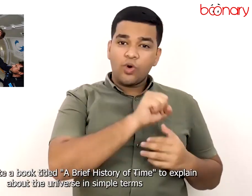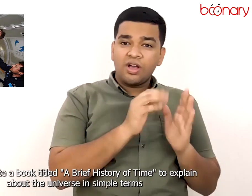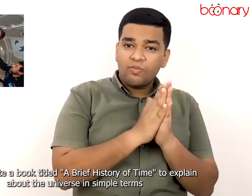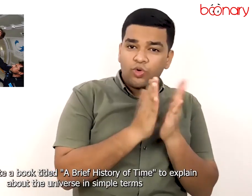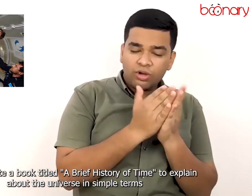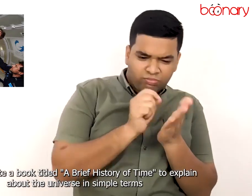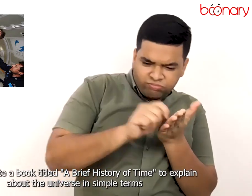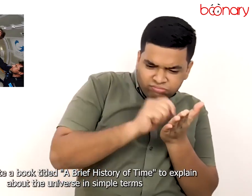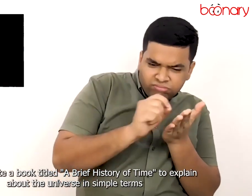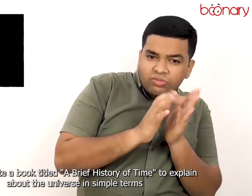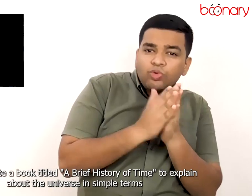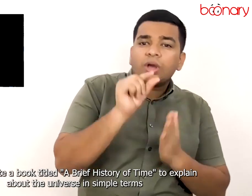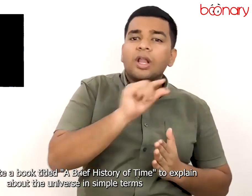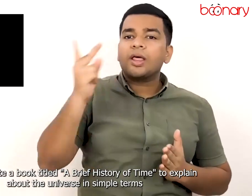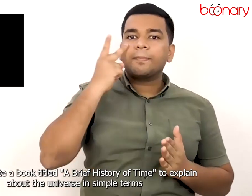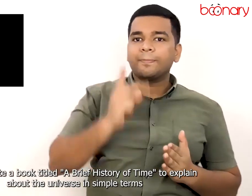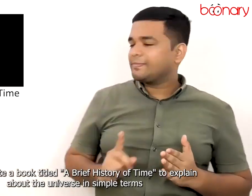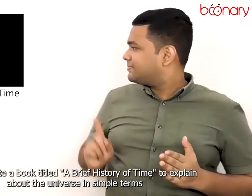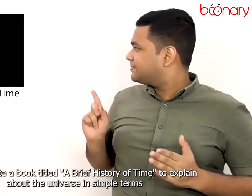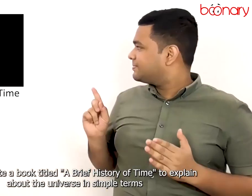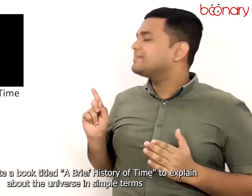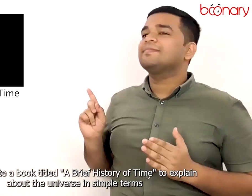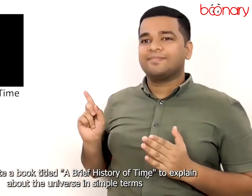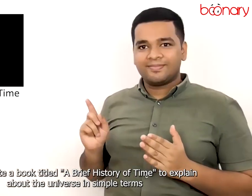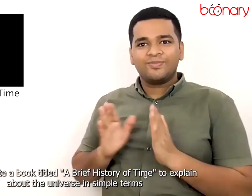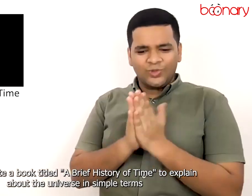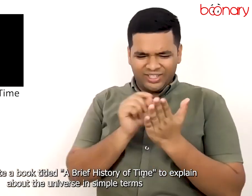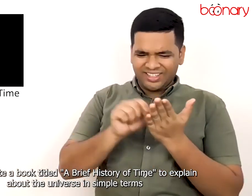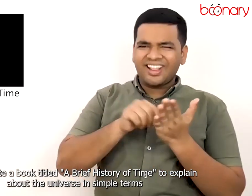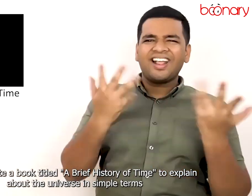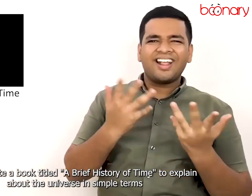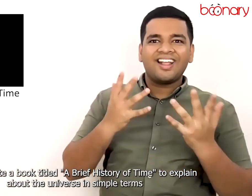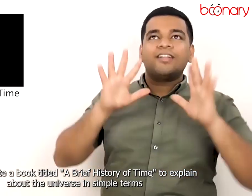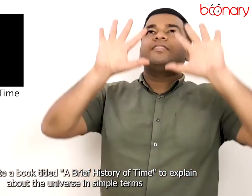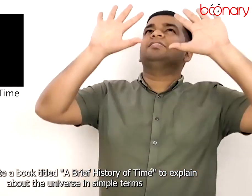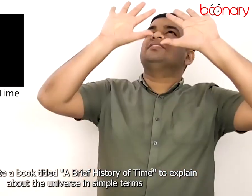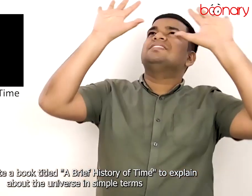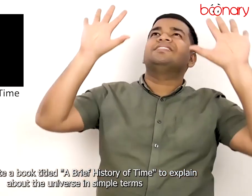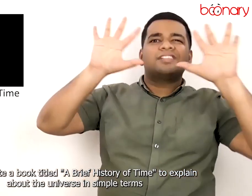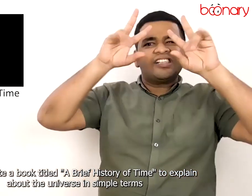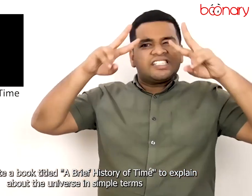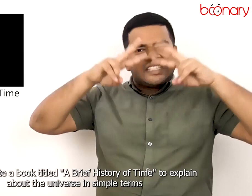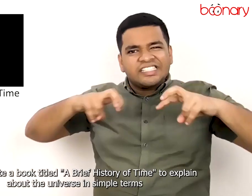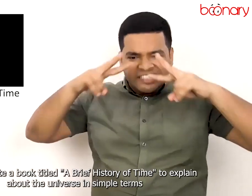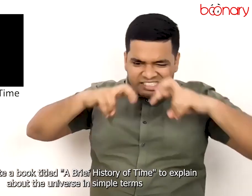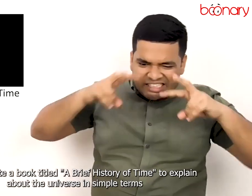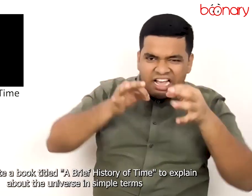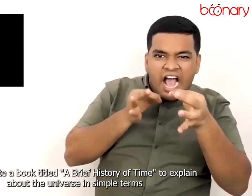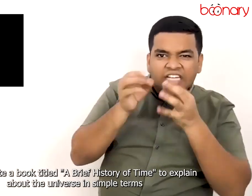He also wrote a book titled A Brief History of Time to explain about the universe